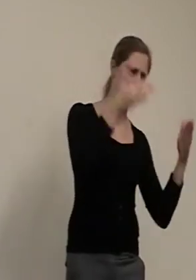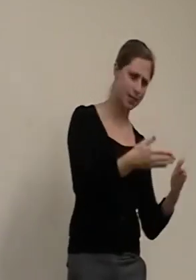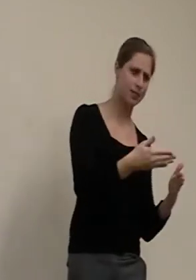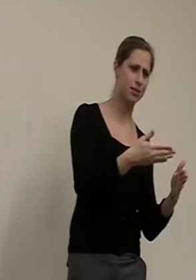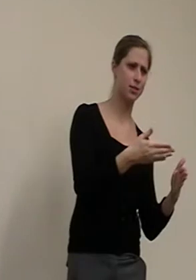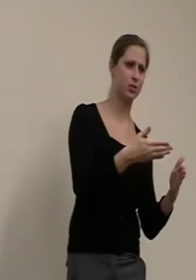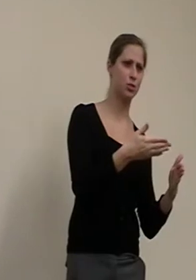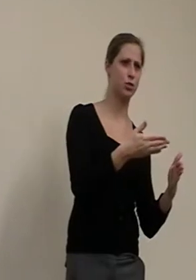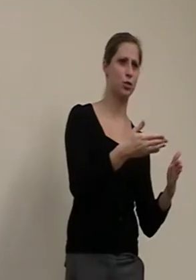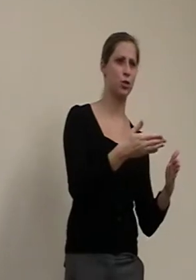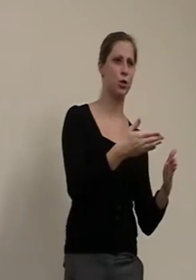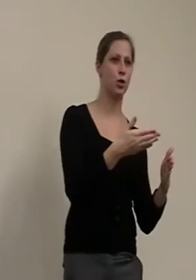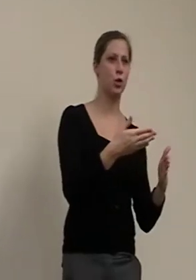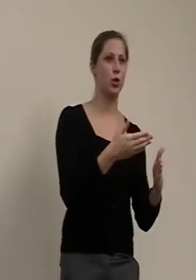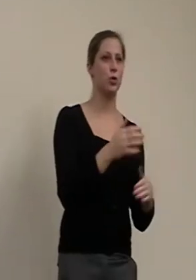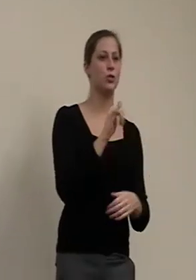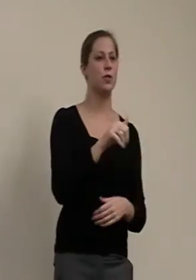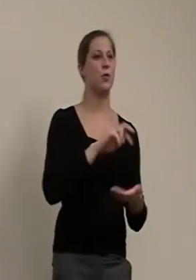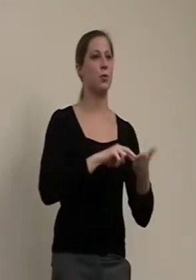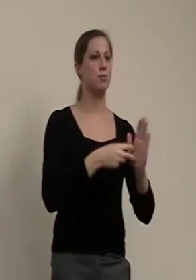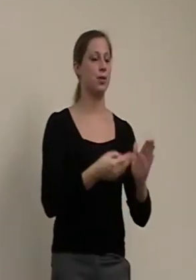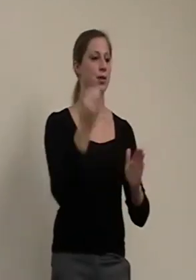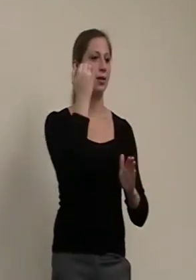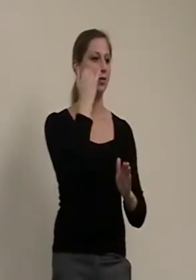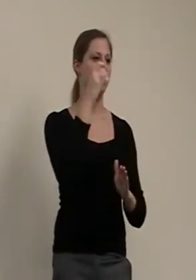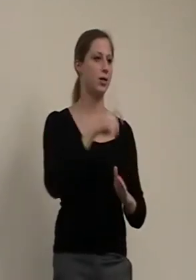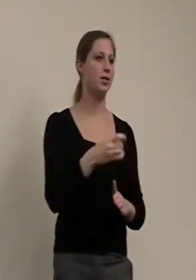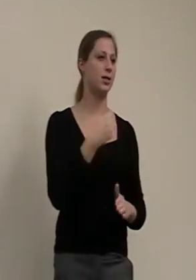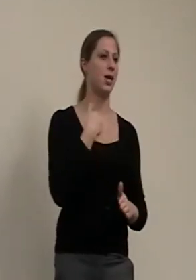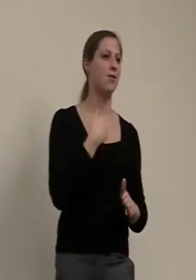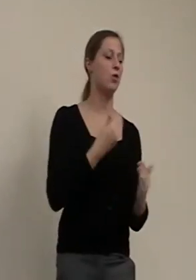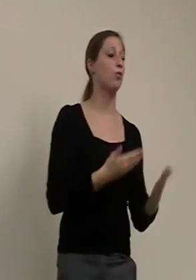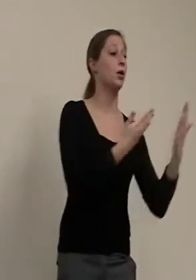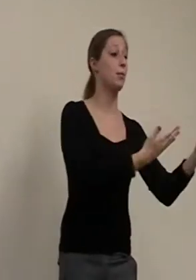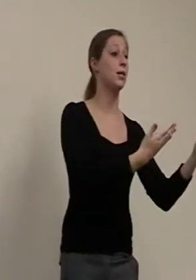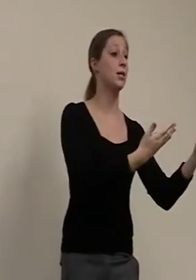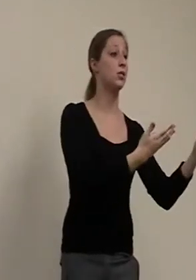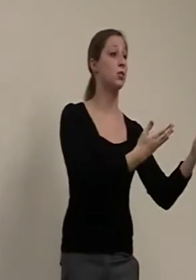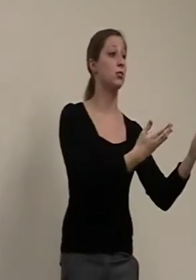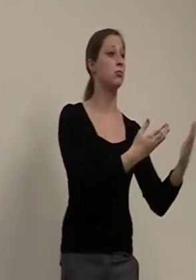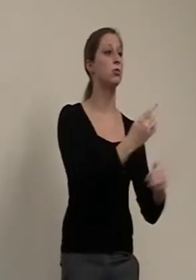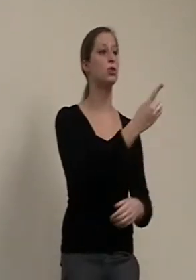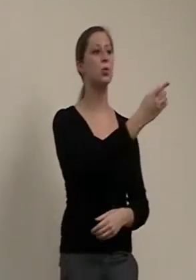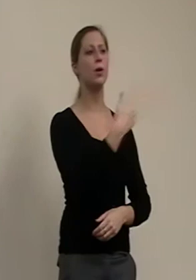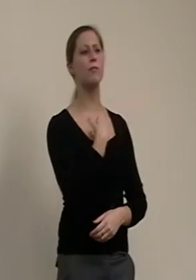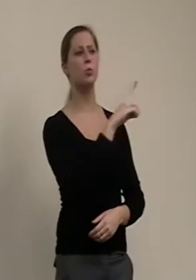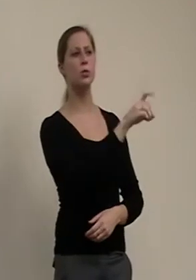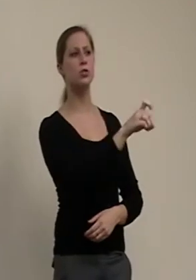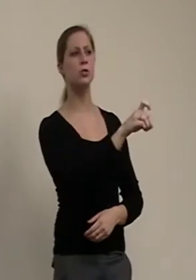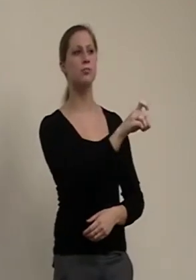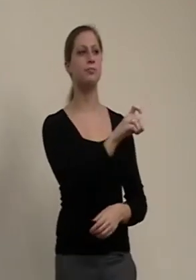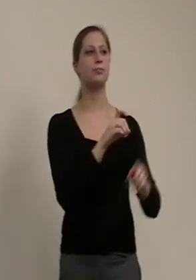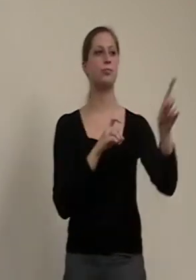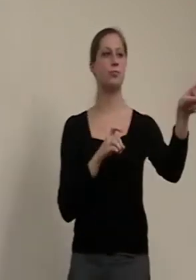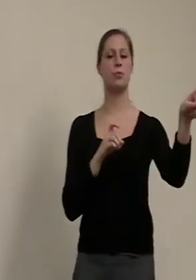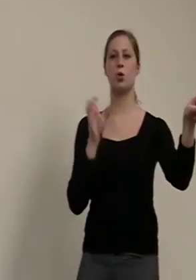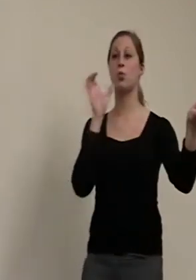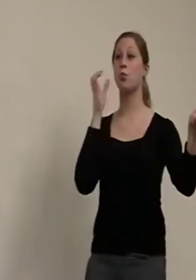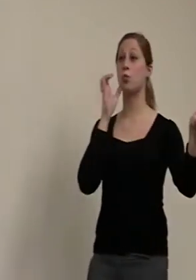making any type of recommendations. You have a question? Yeah, should somebody